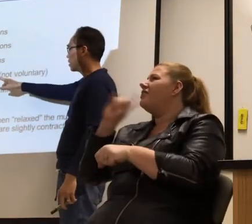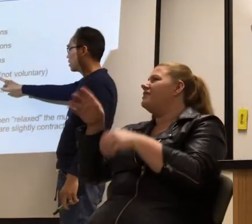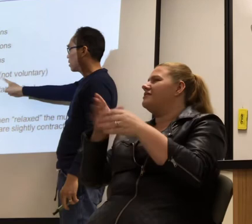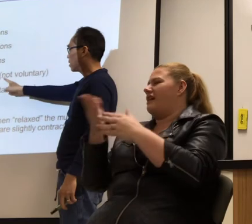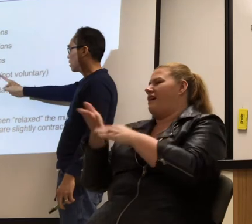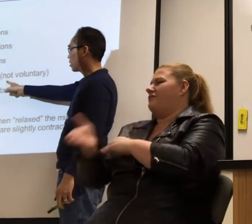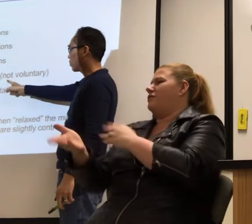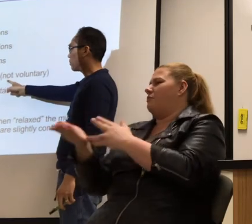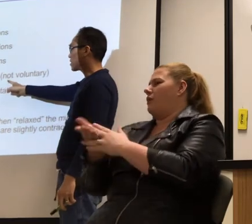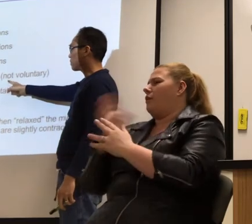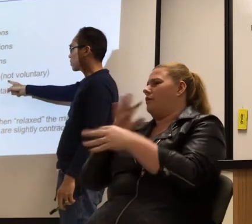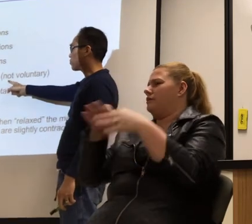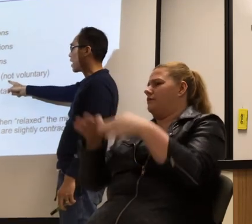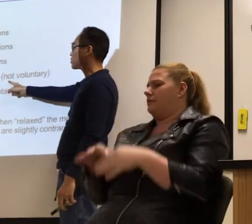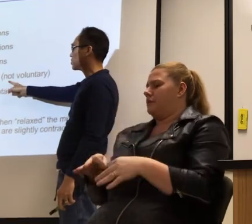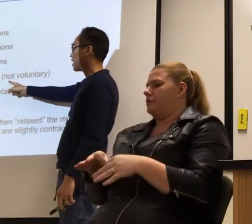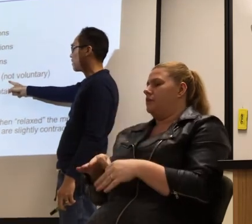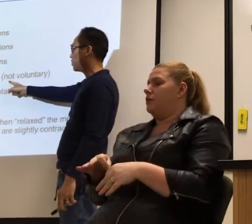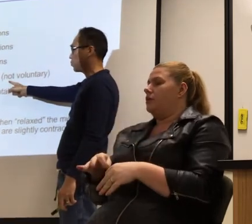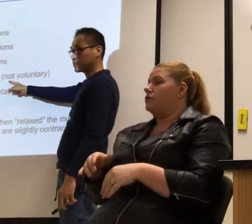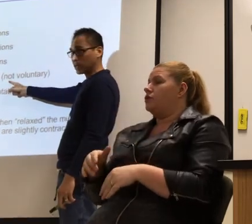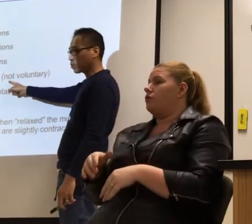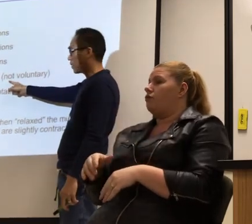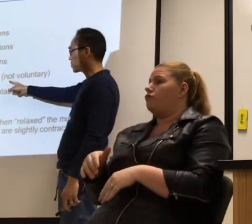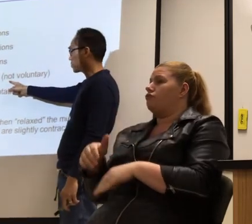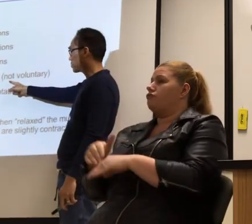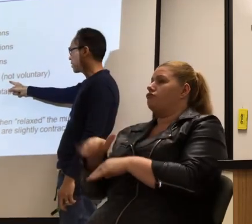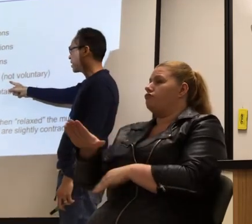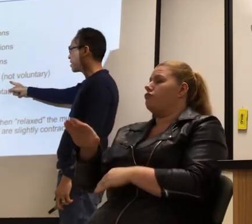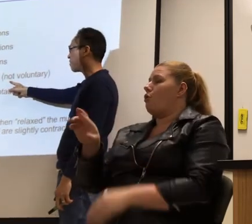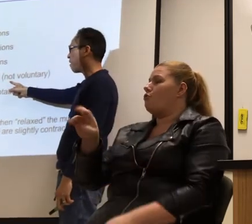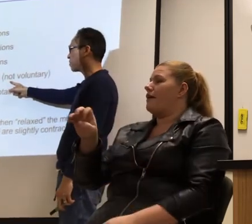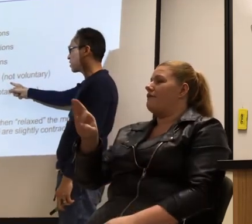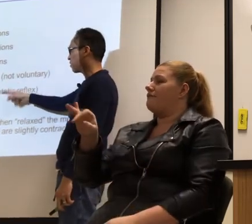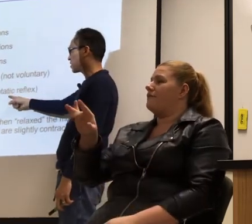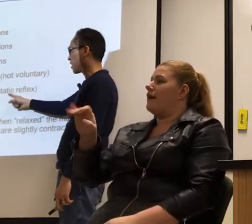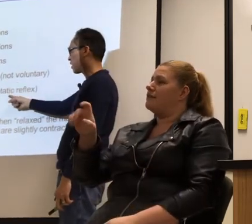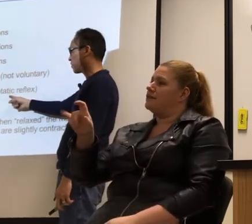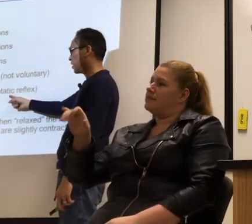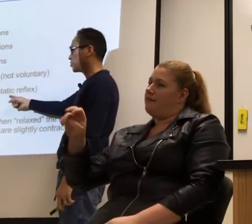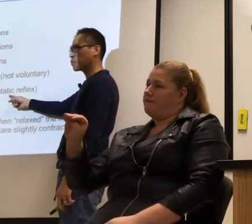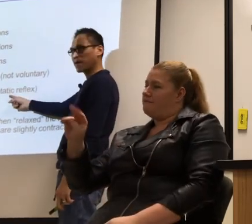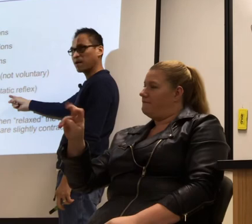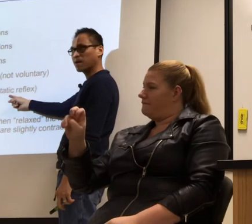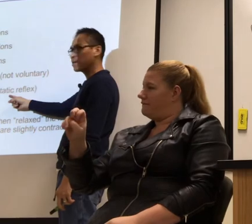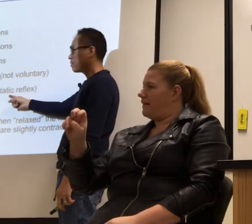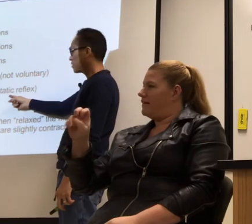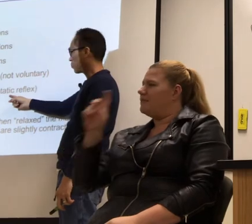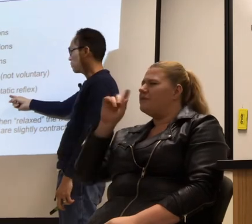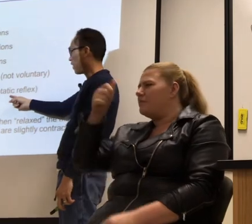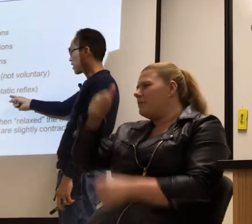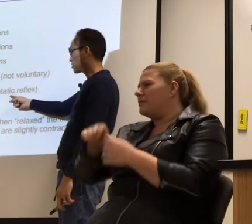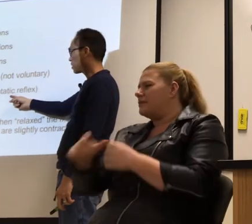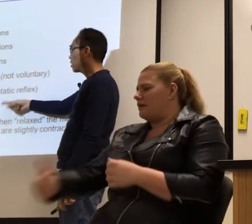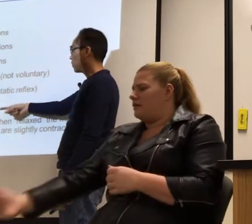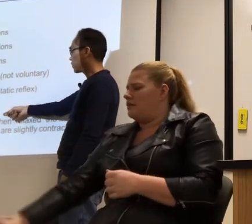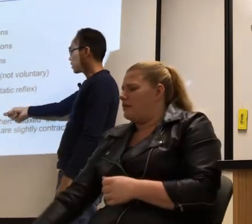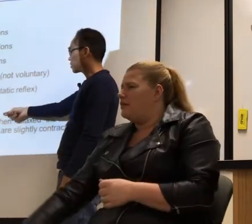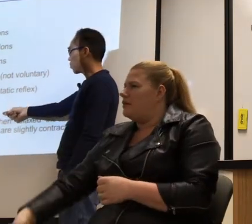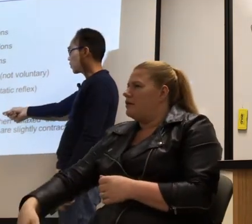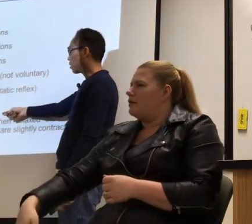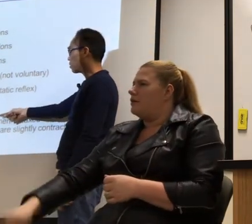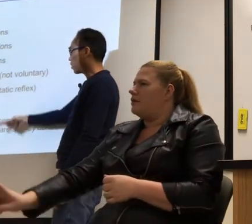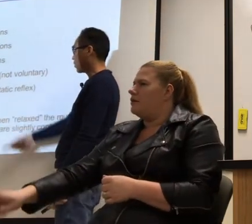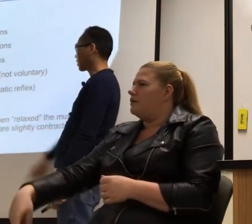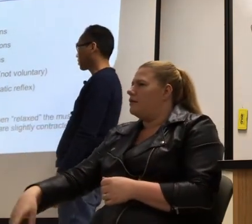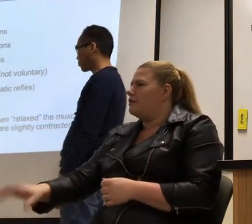but reflexive contractions have to do with skeletal muscles, but it's not voluntary. It's kind of like a knee-jerk thing. It's a reflex. But there's